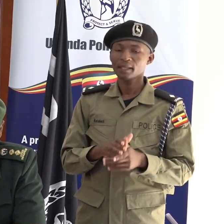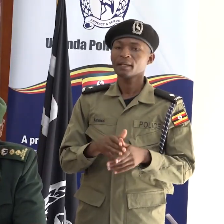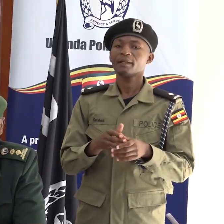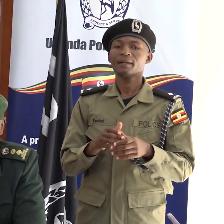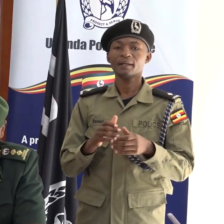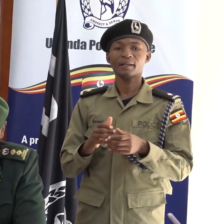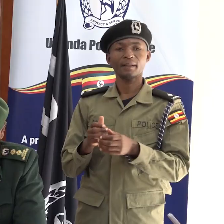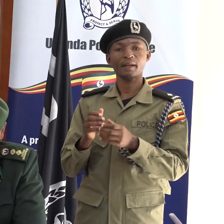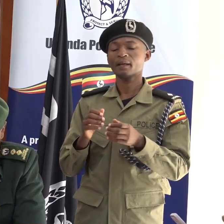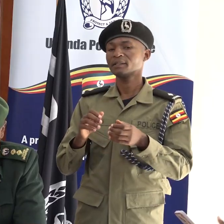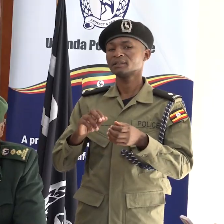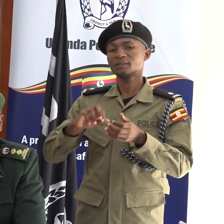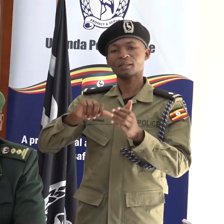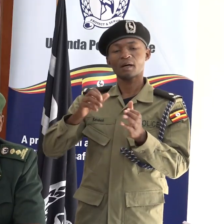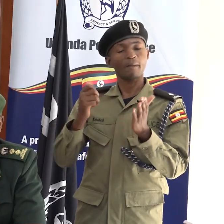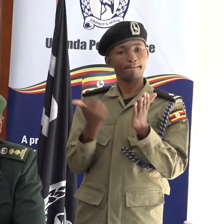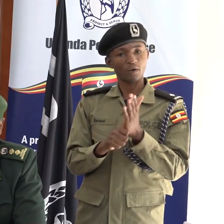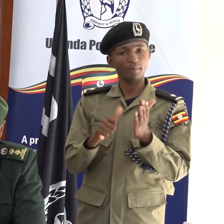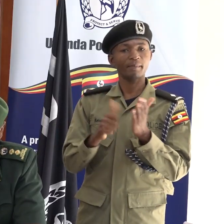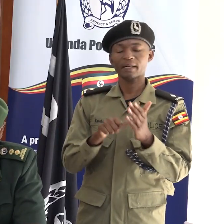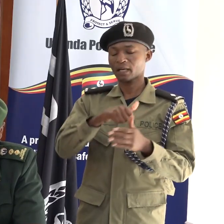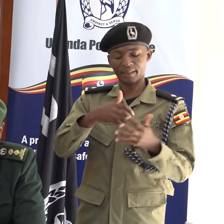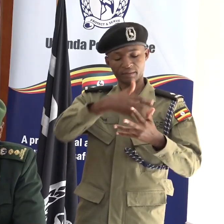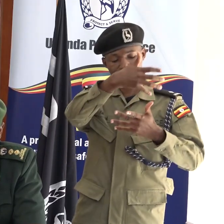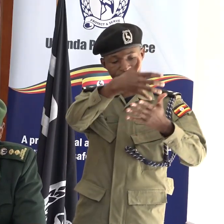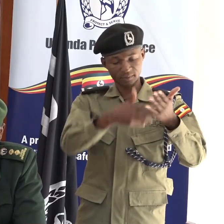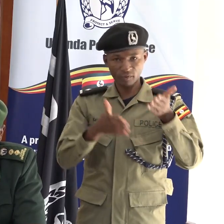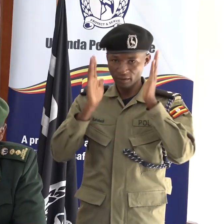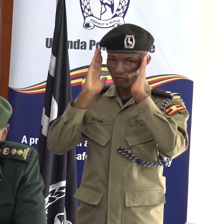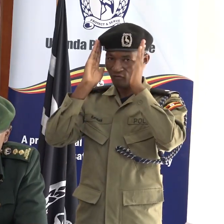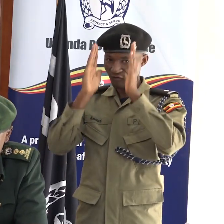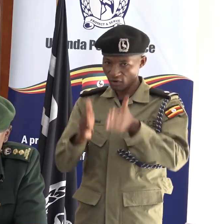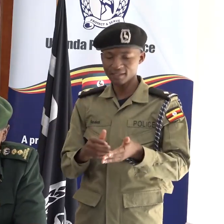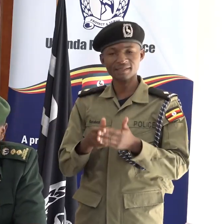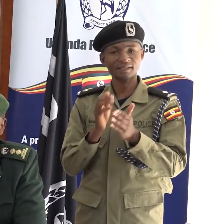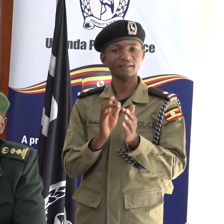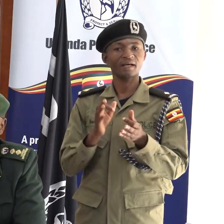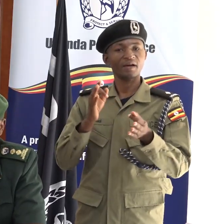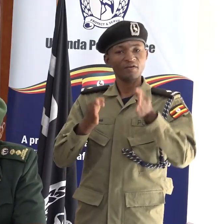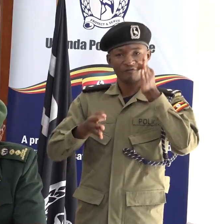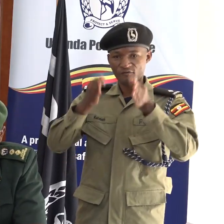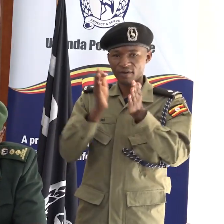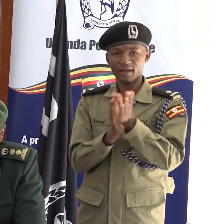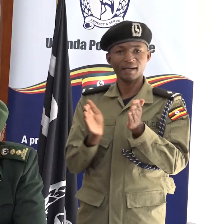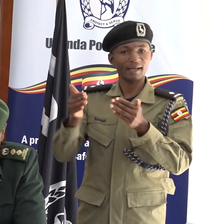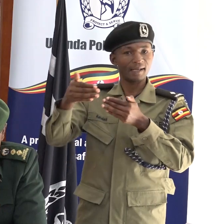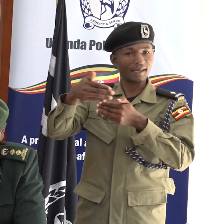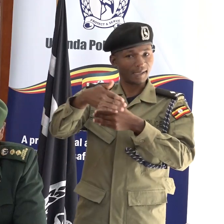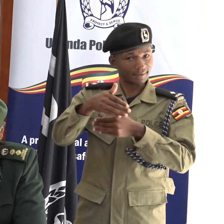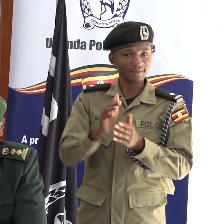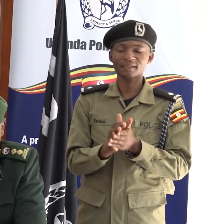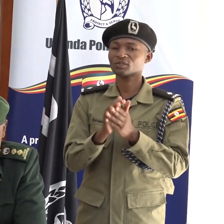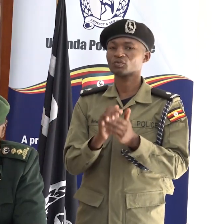issuance, among others, with a focus on ensuring fair access for eligible